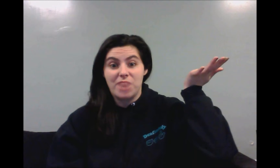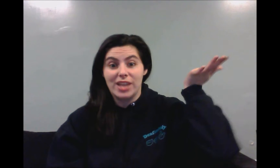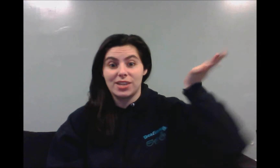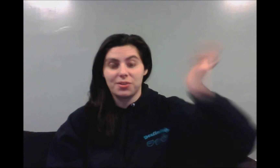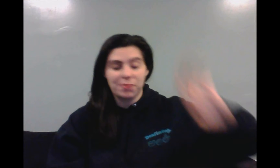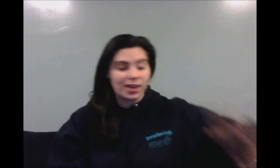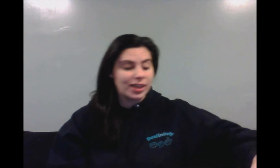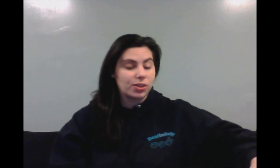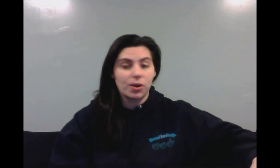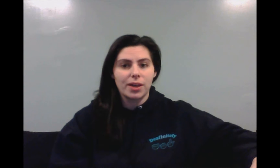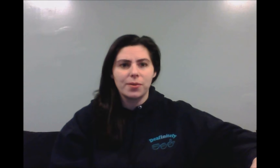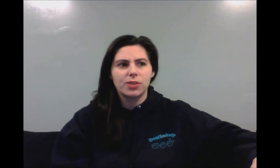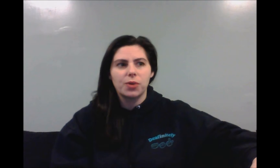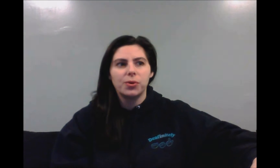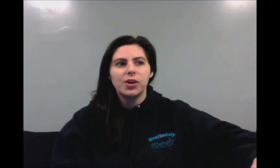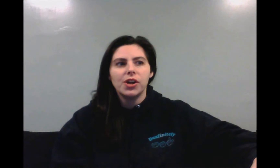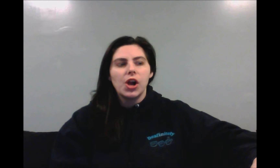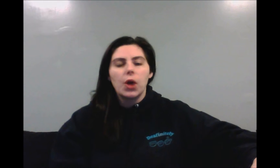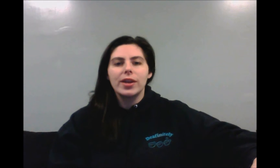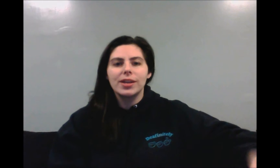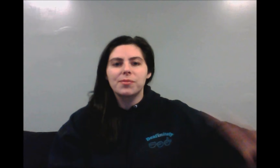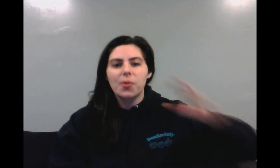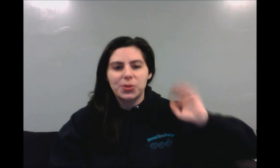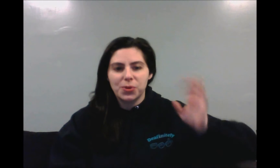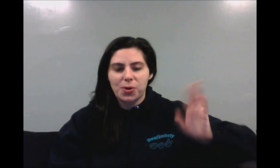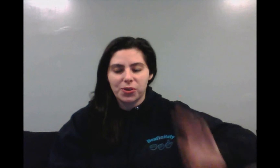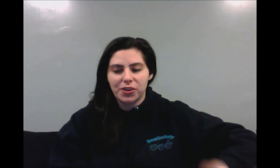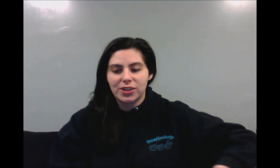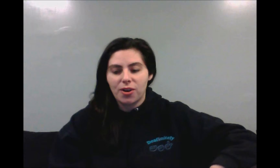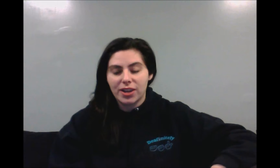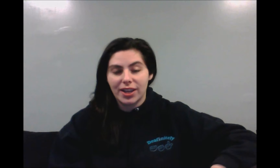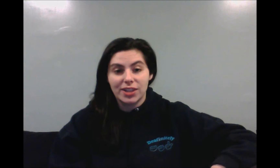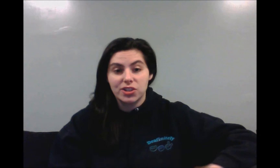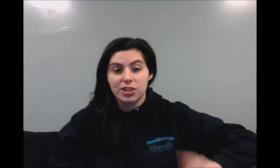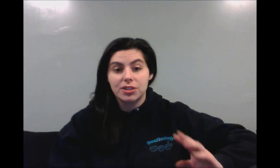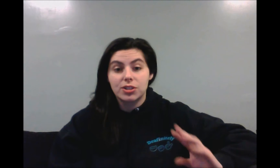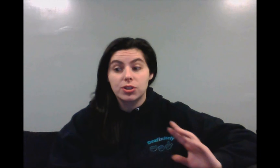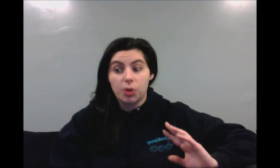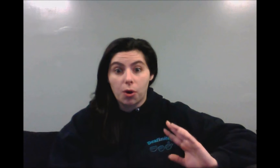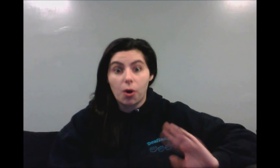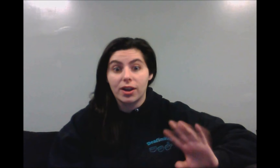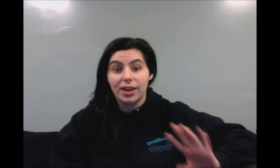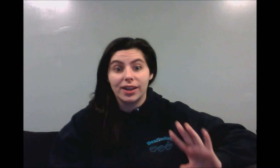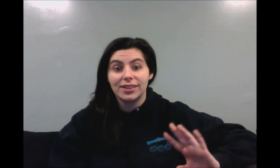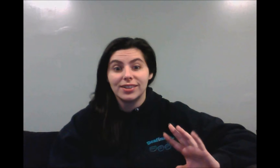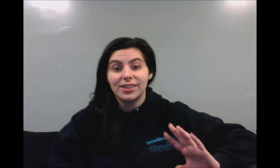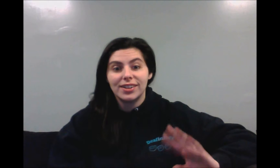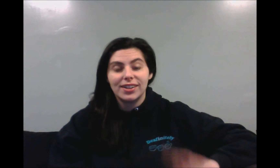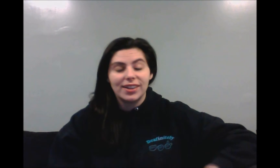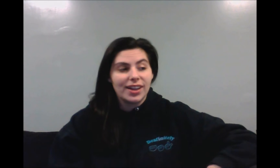dancing with me and talk, and we end up going to a corner and talking and just talking.